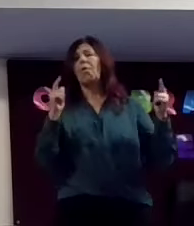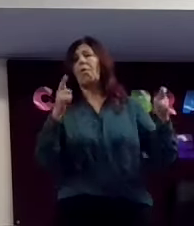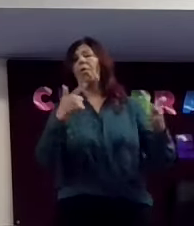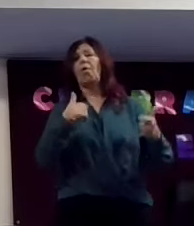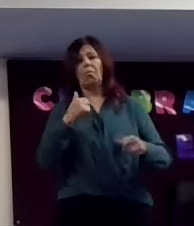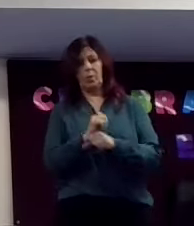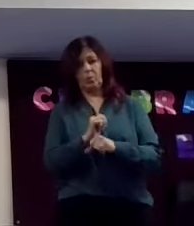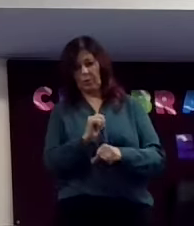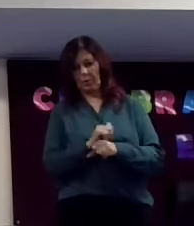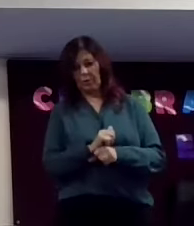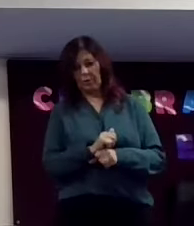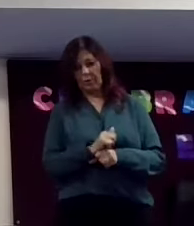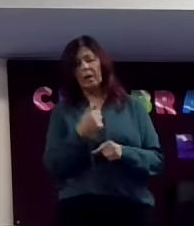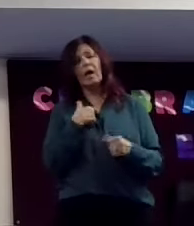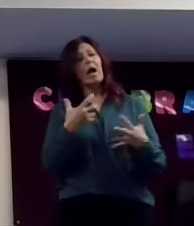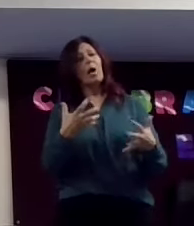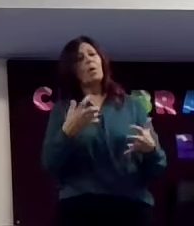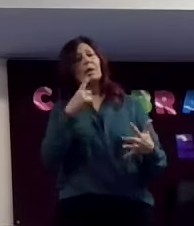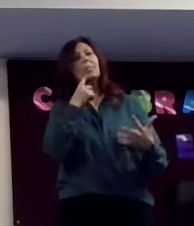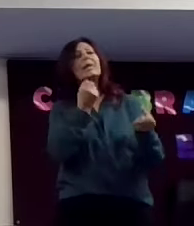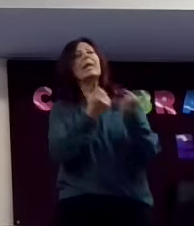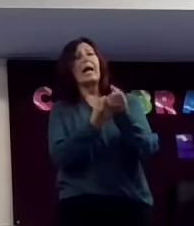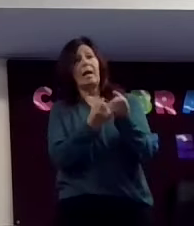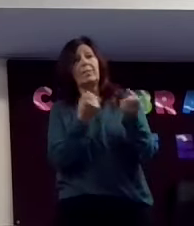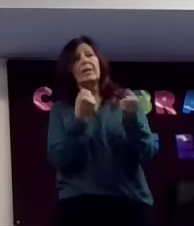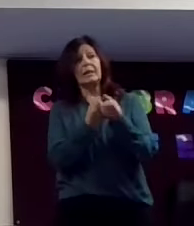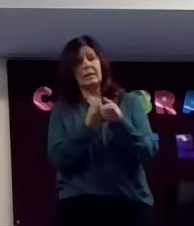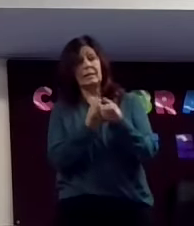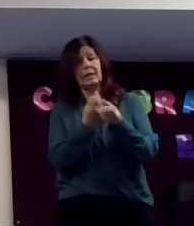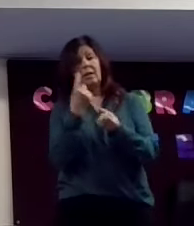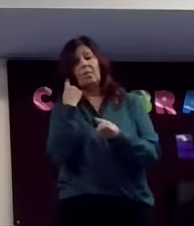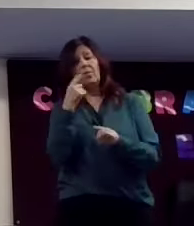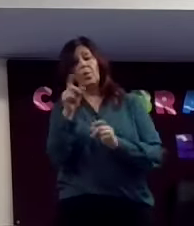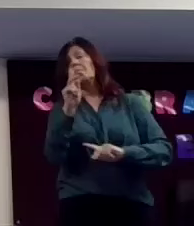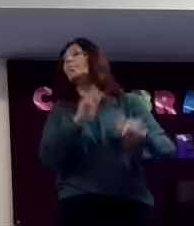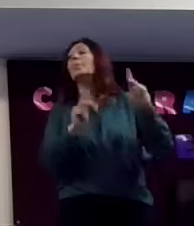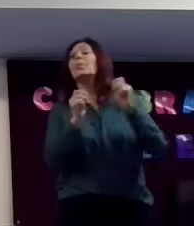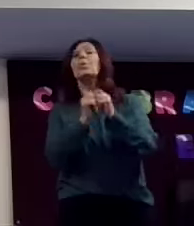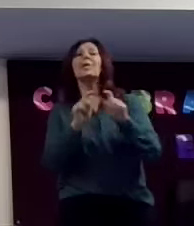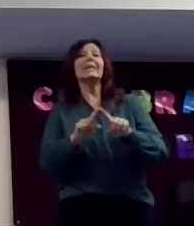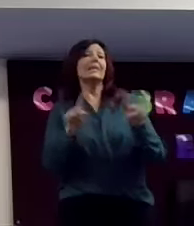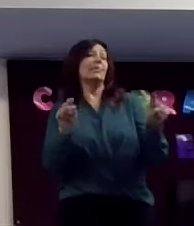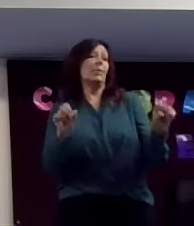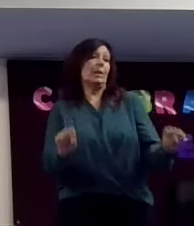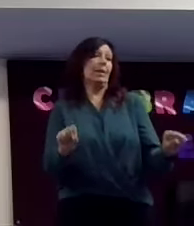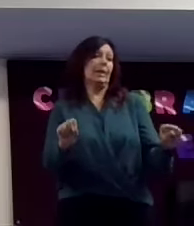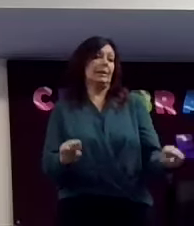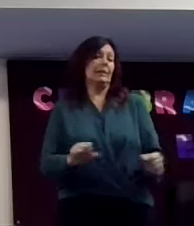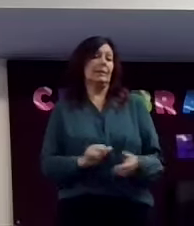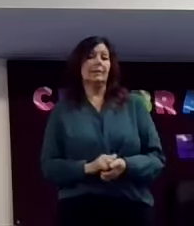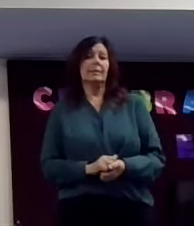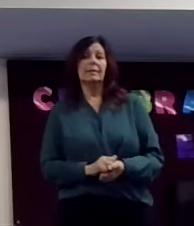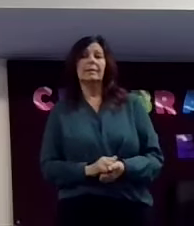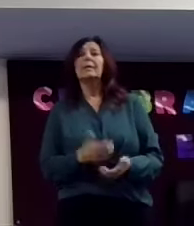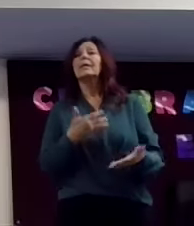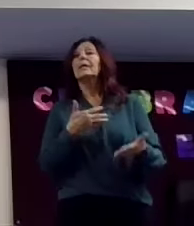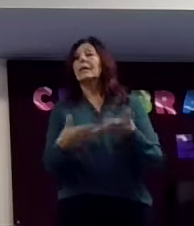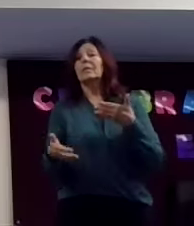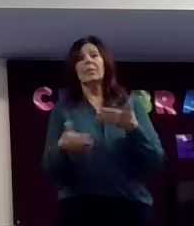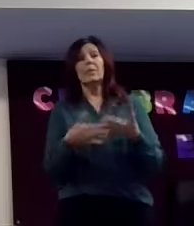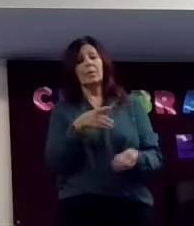work, and I want to be an advocate for people with different abilities. And even